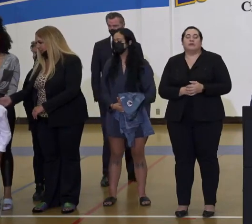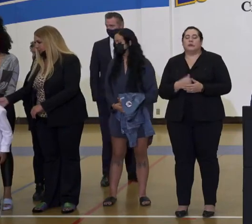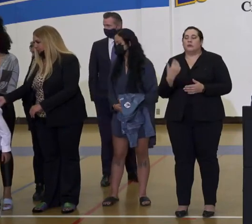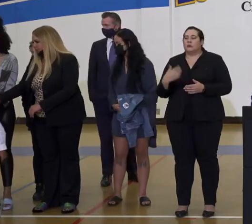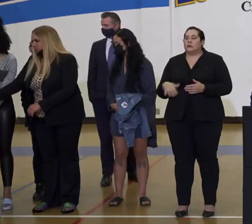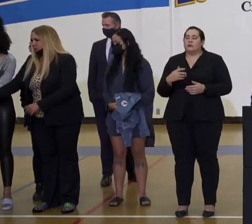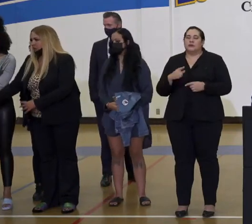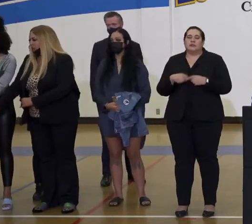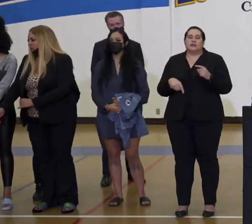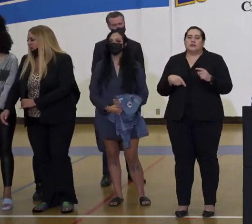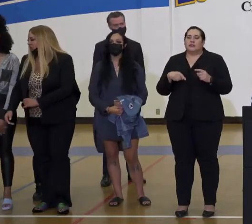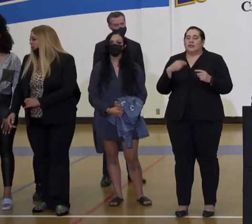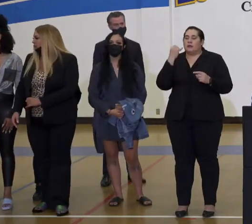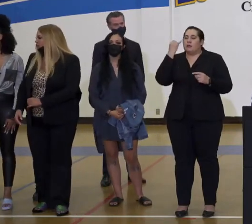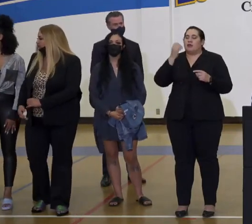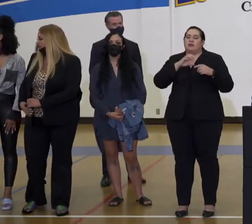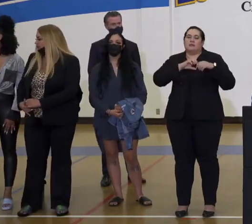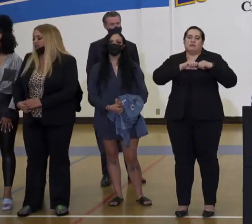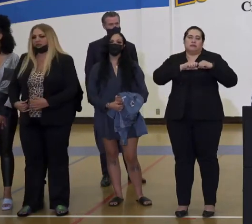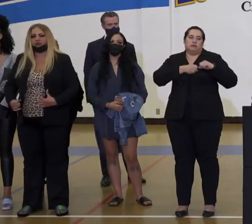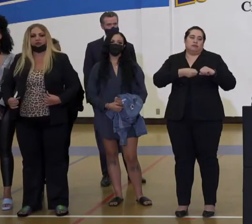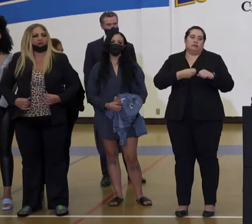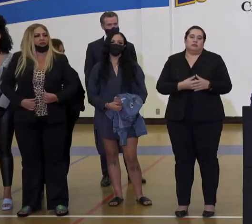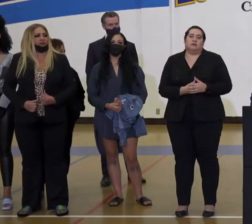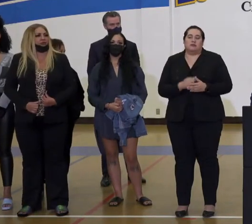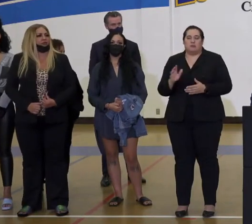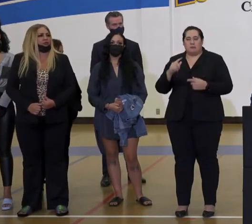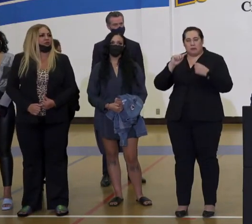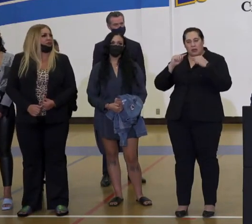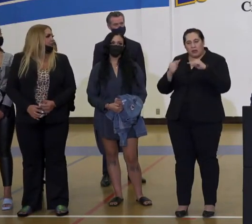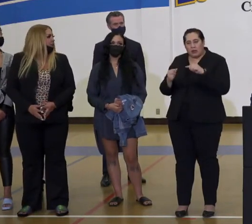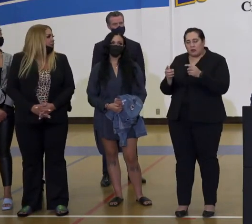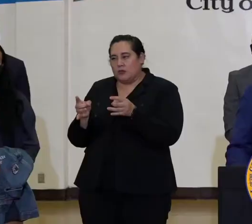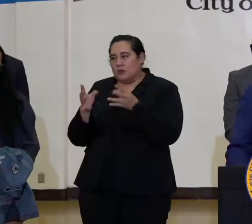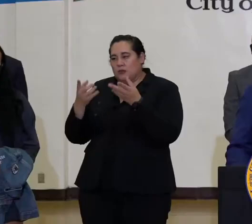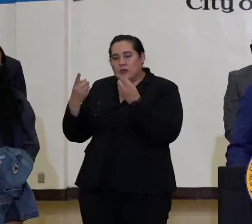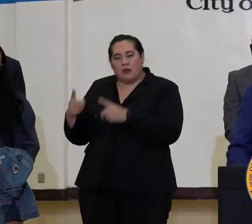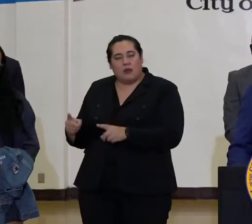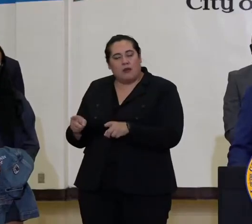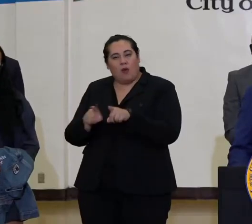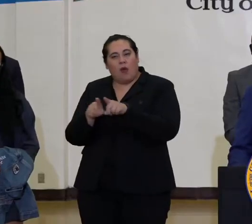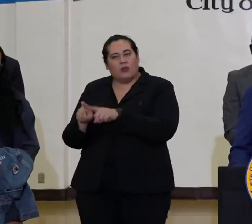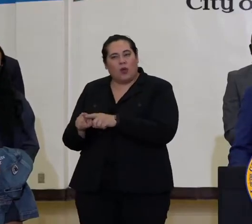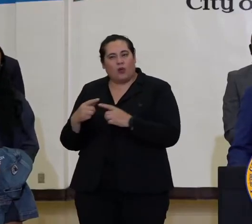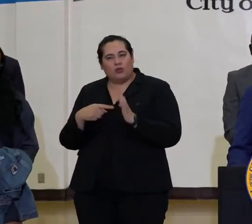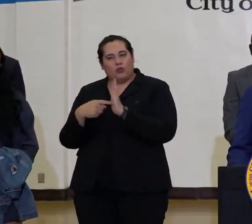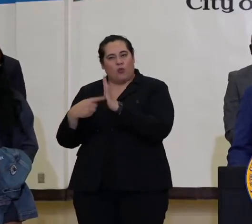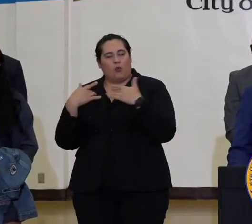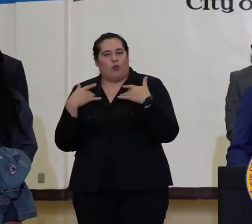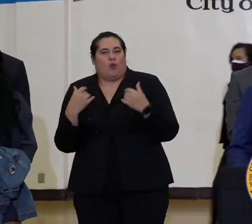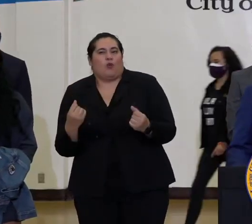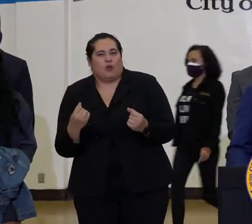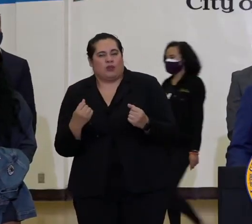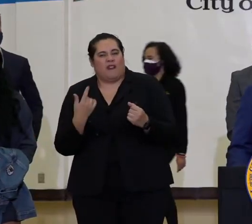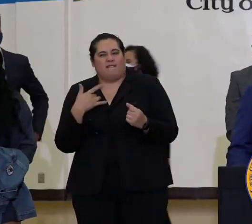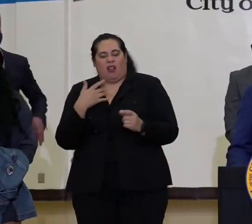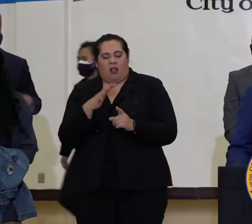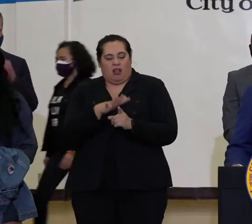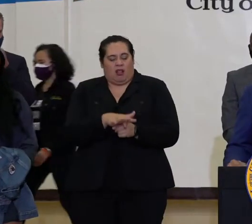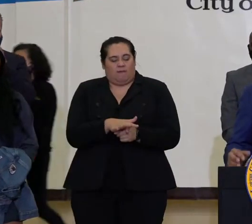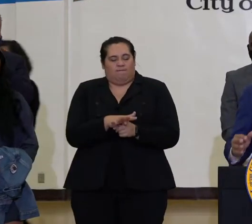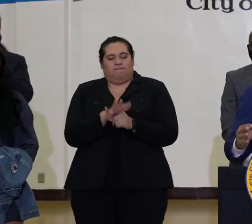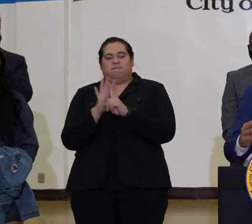unspeakable and unbearable loss, pain, and tragedy, and have shown courage and resilience